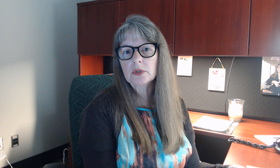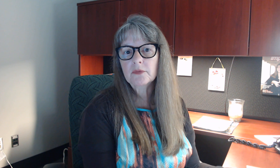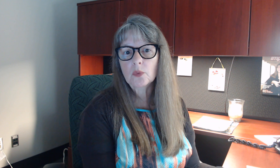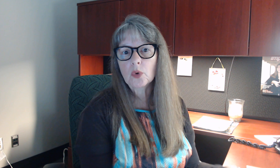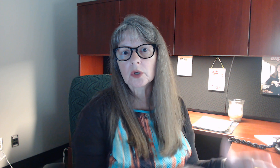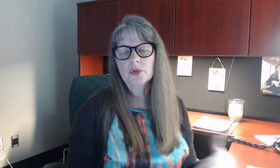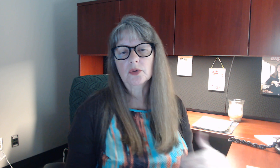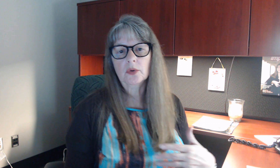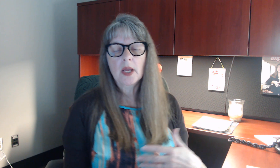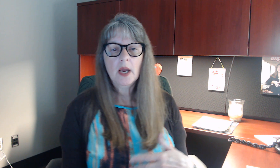different words or